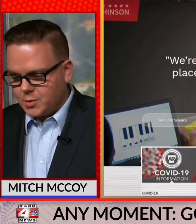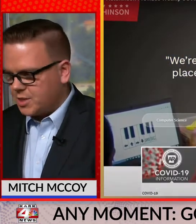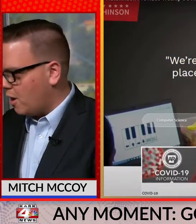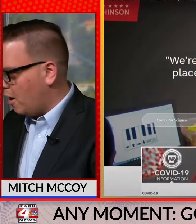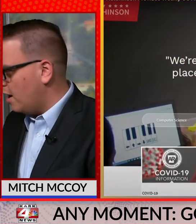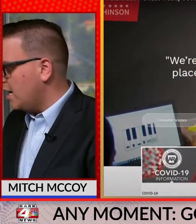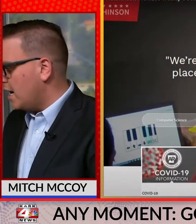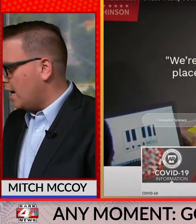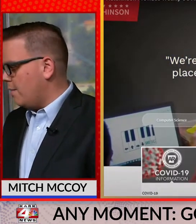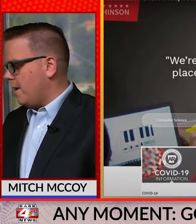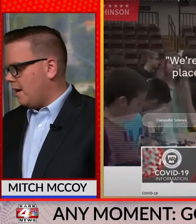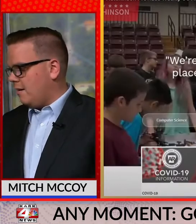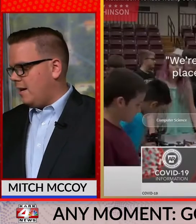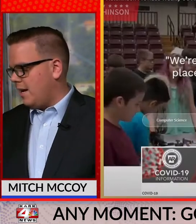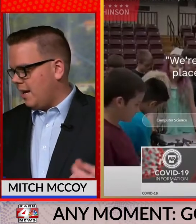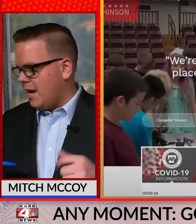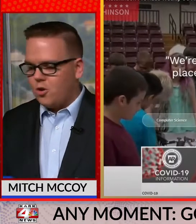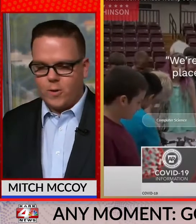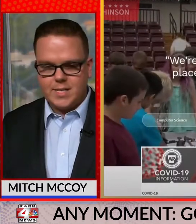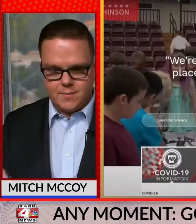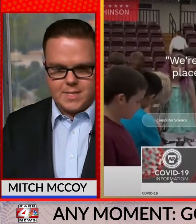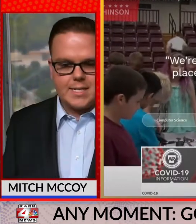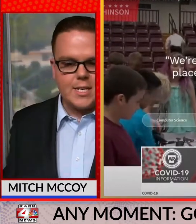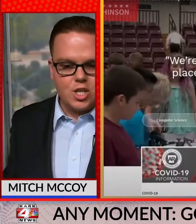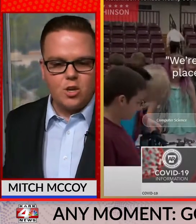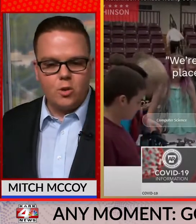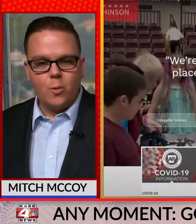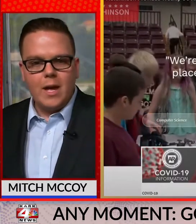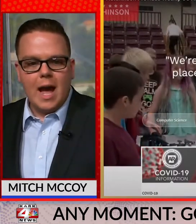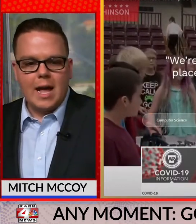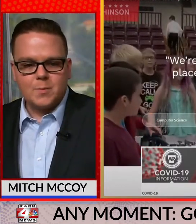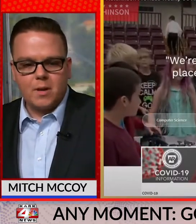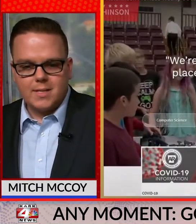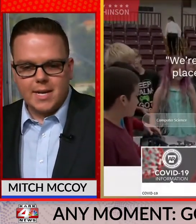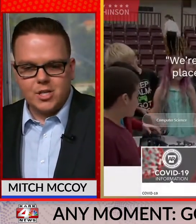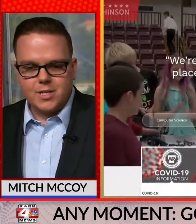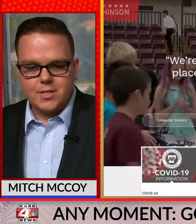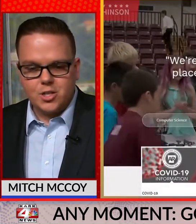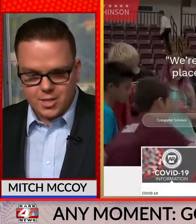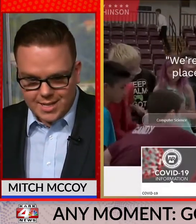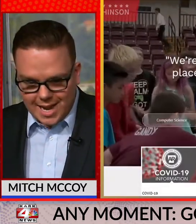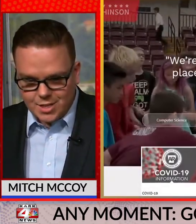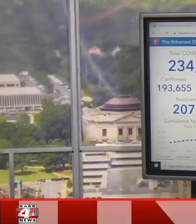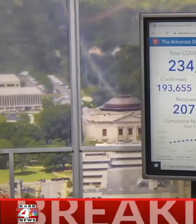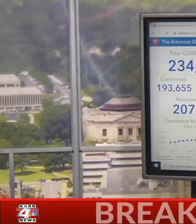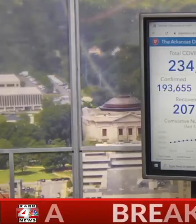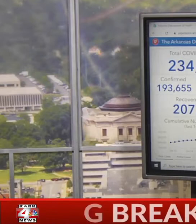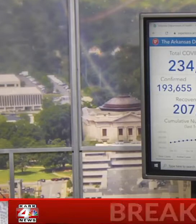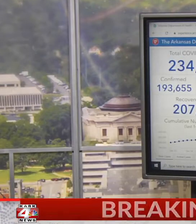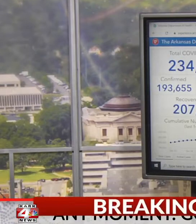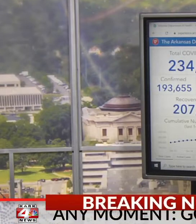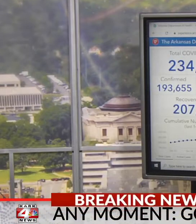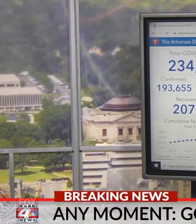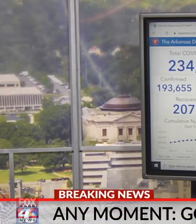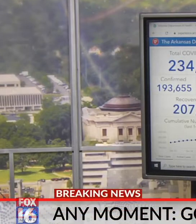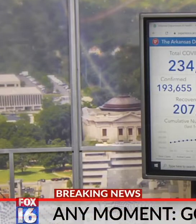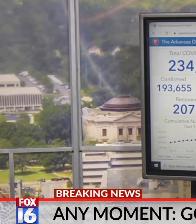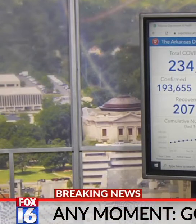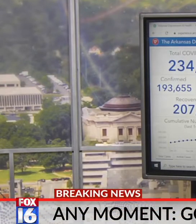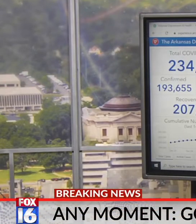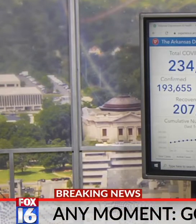as we saw an increase of 62 hospitalizations just yesterday. Let's talk a little